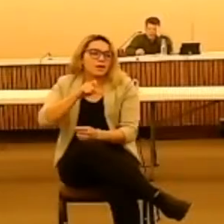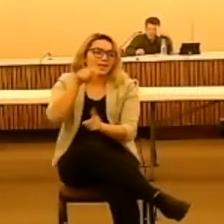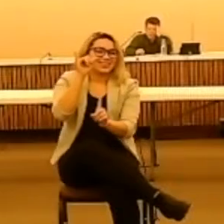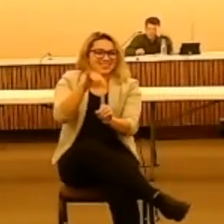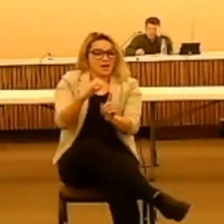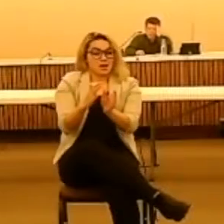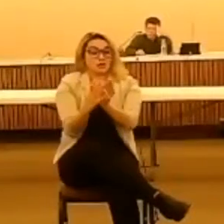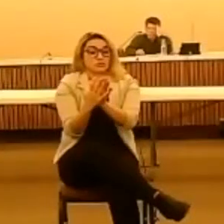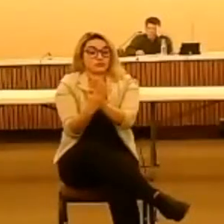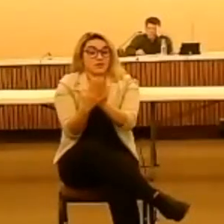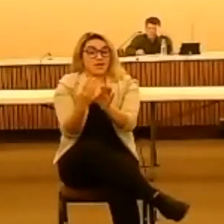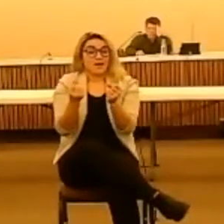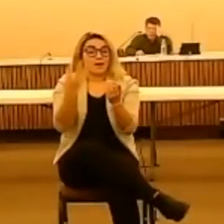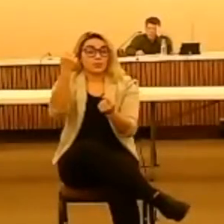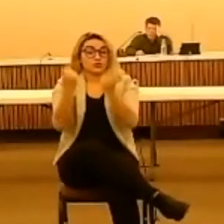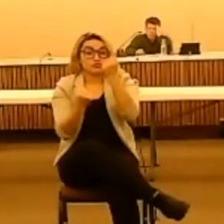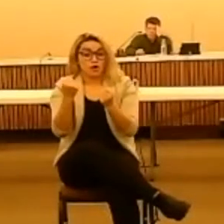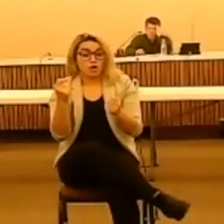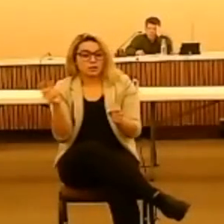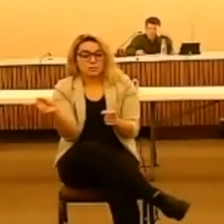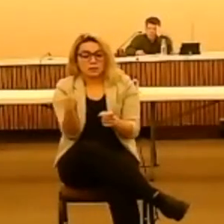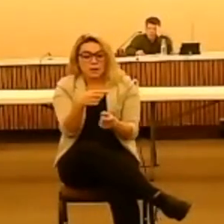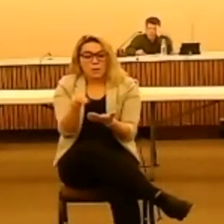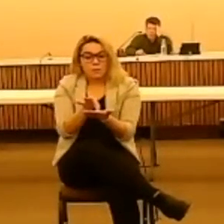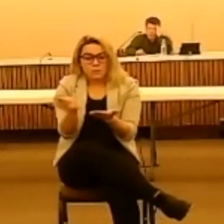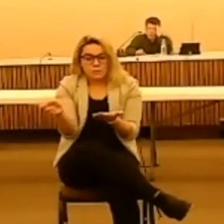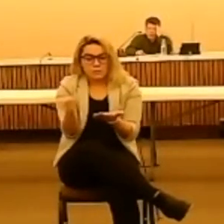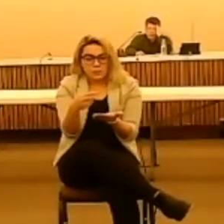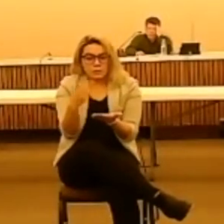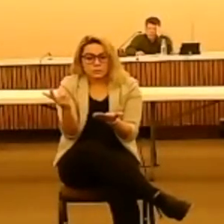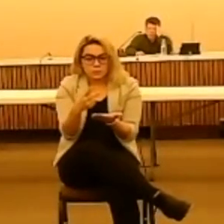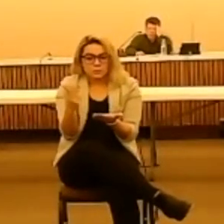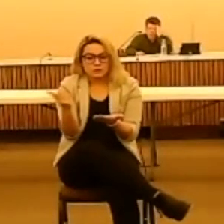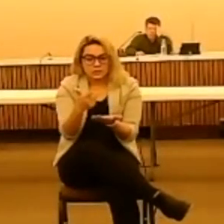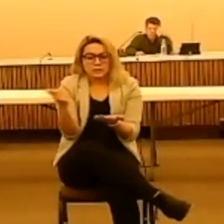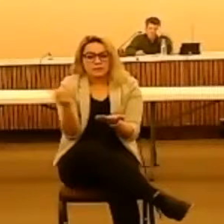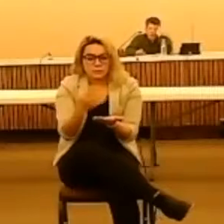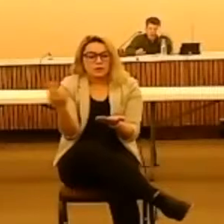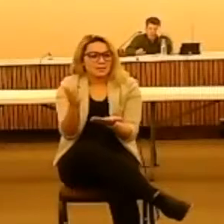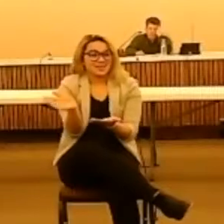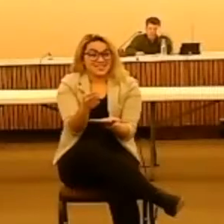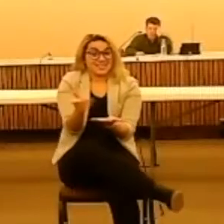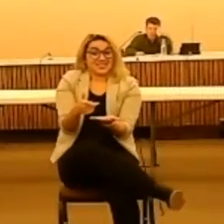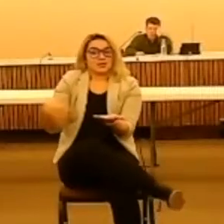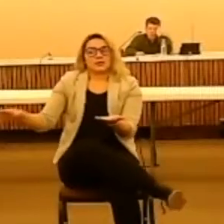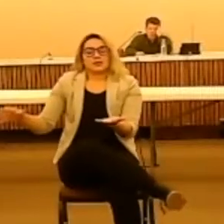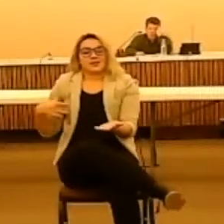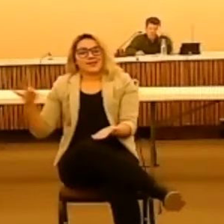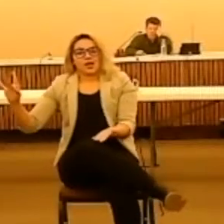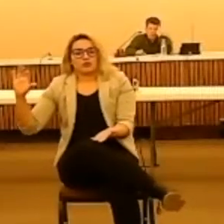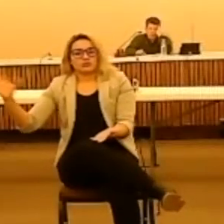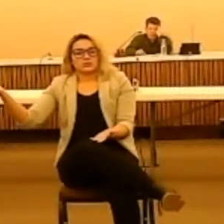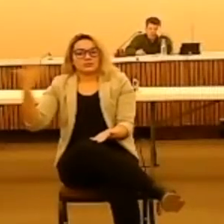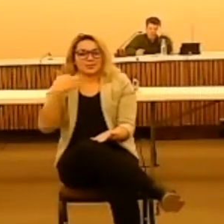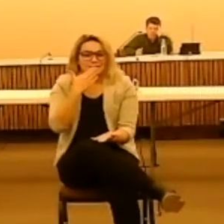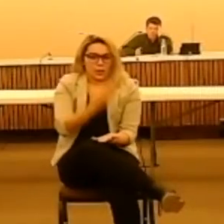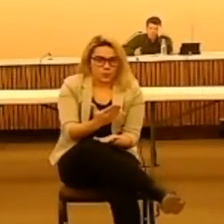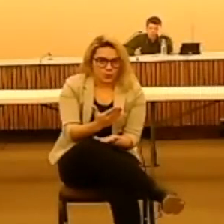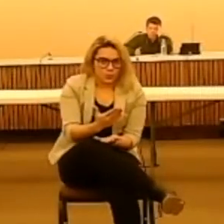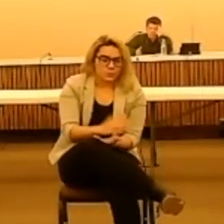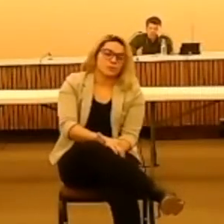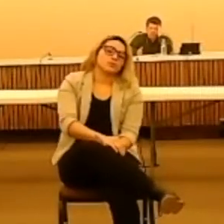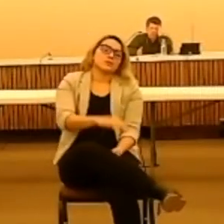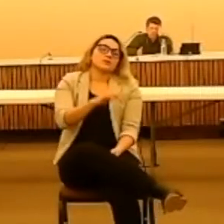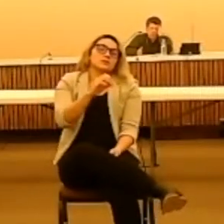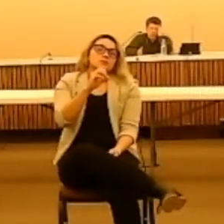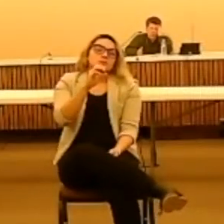again, the improvements themselves are being dictated by the county and the state. For most